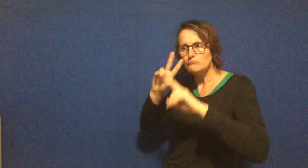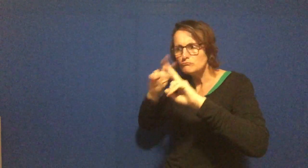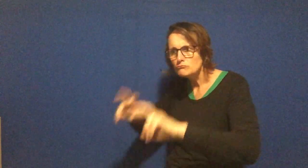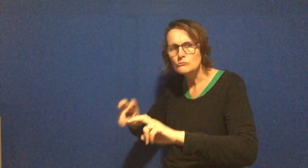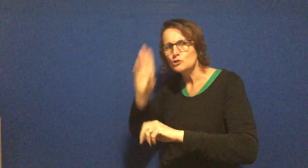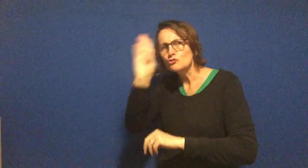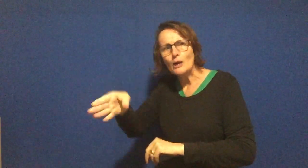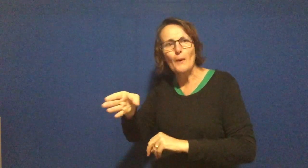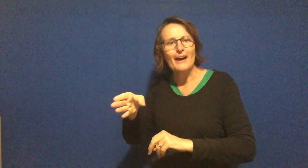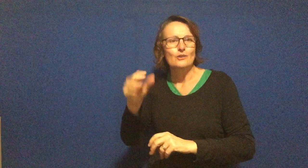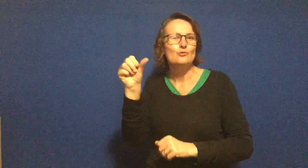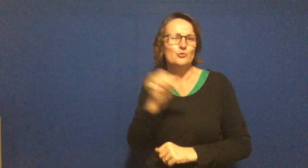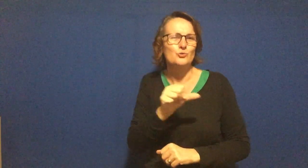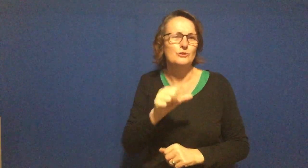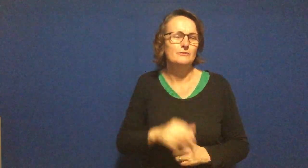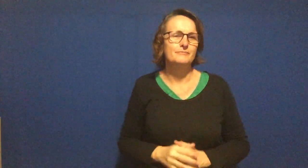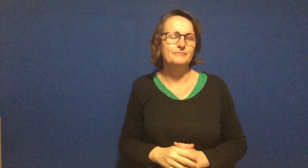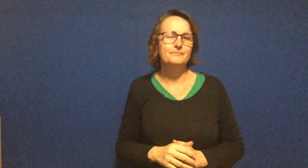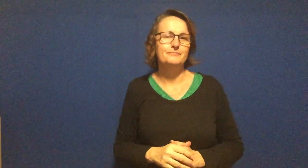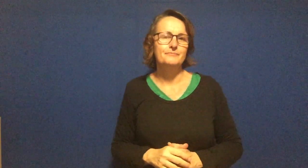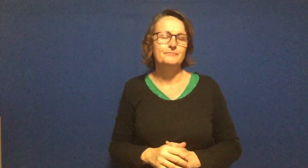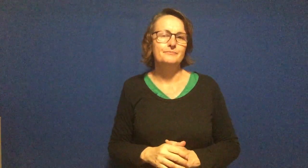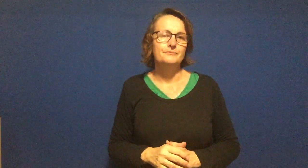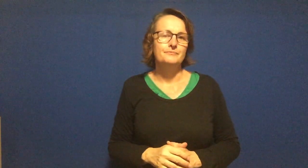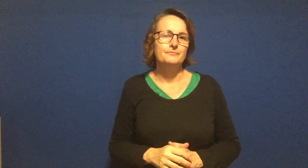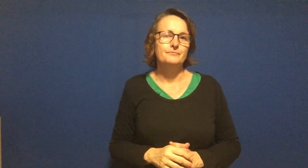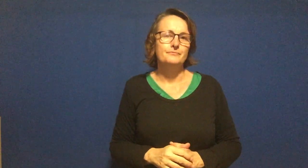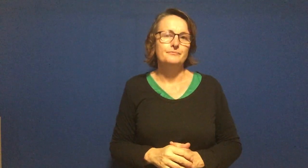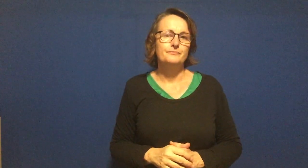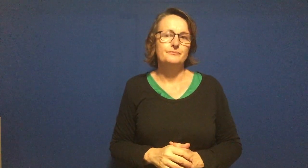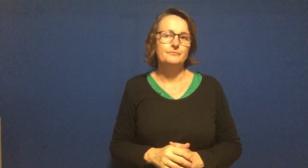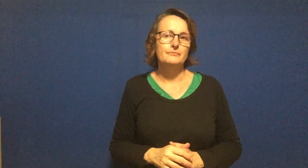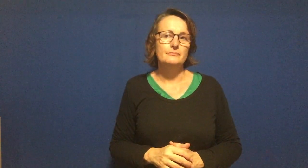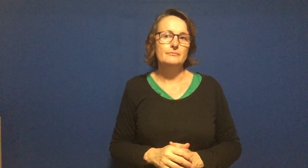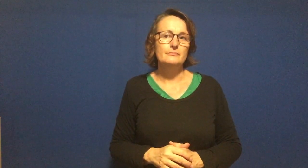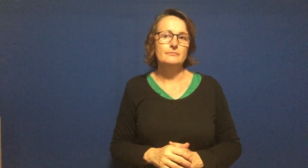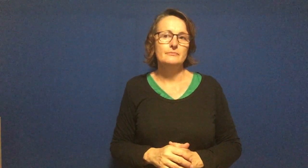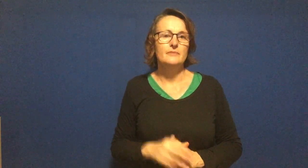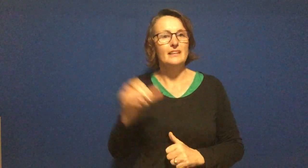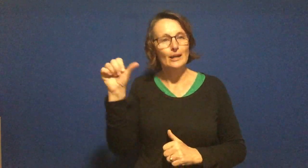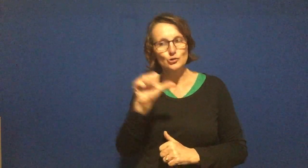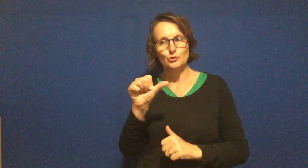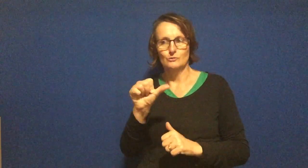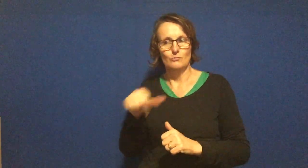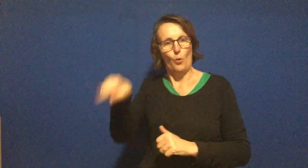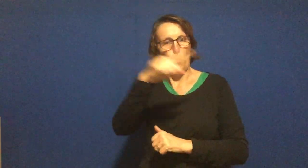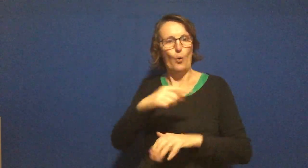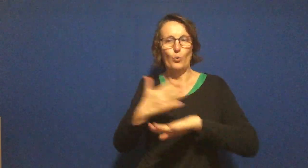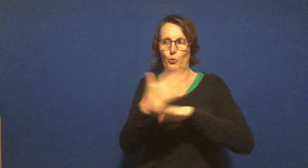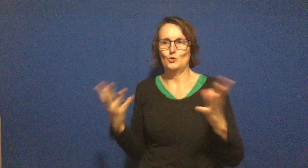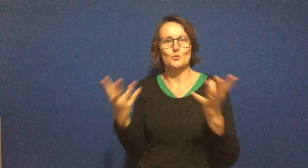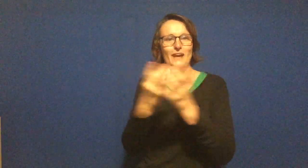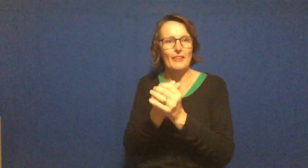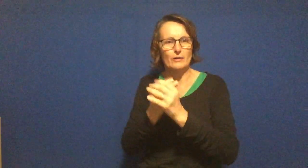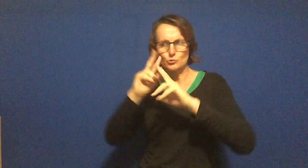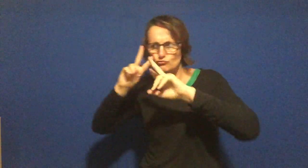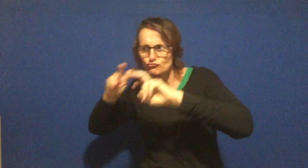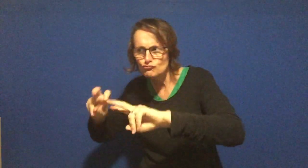the beginning and, really in a collaborative sense, find out where this came from, how to control it, how to stamp on